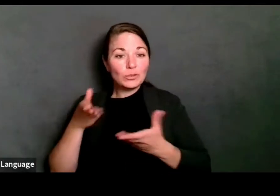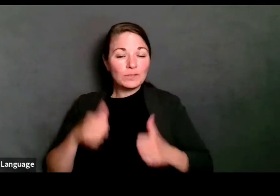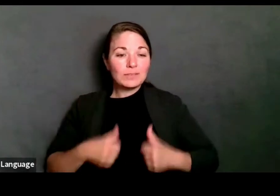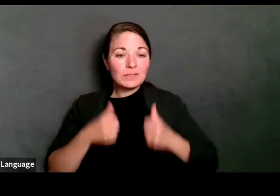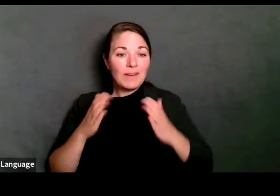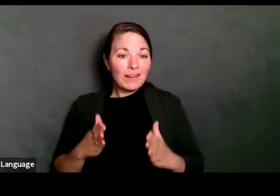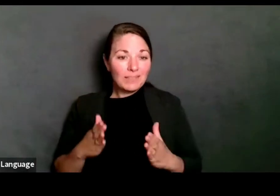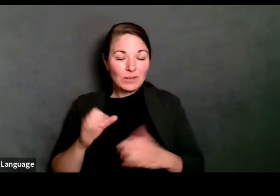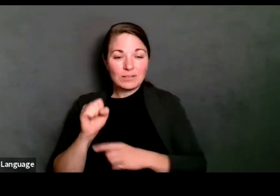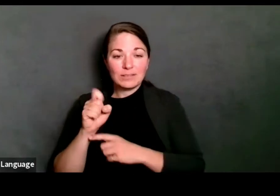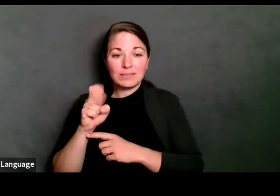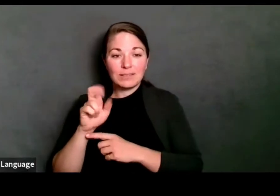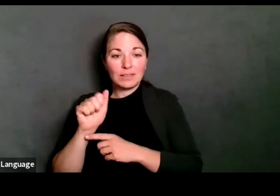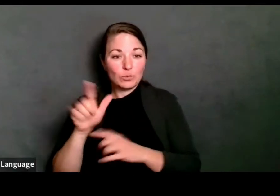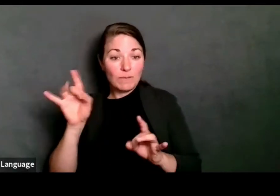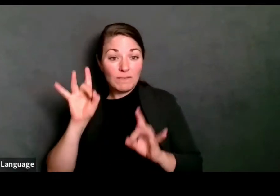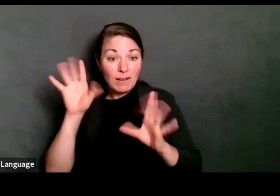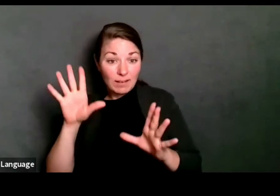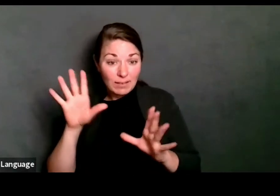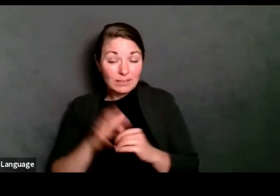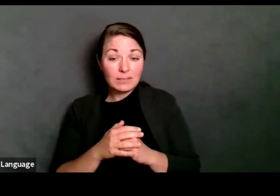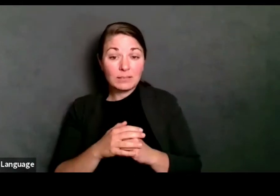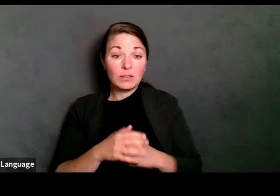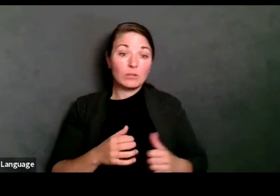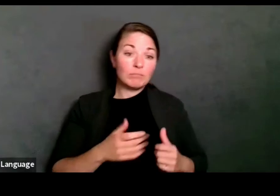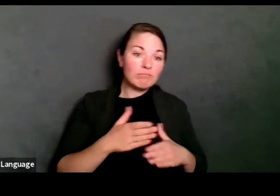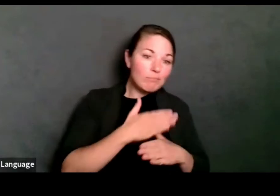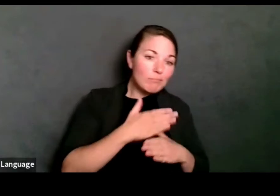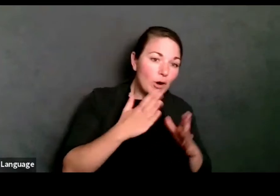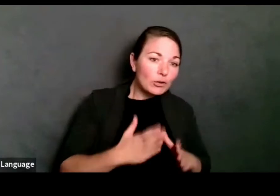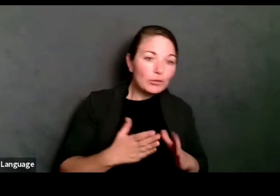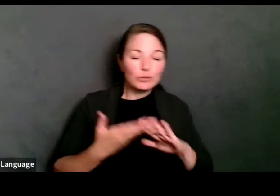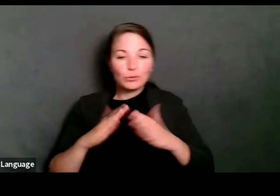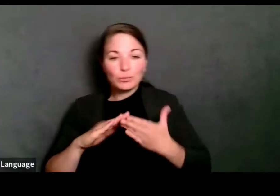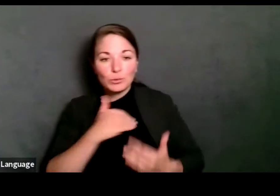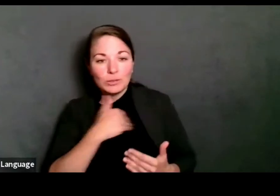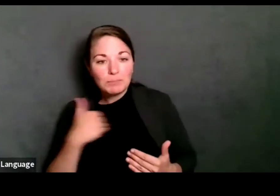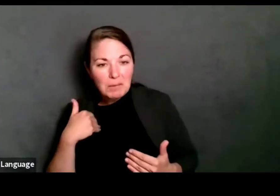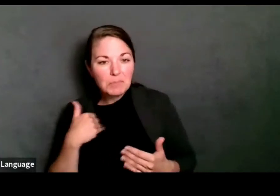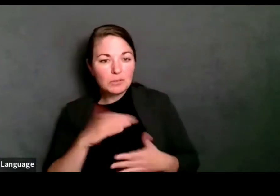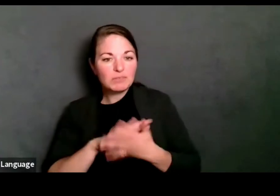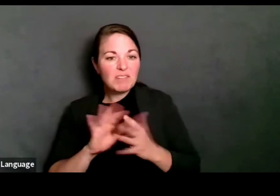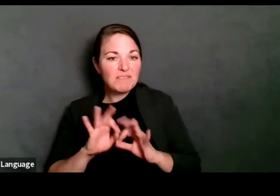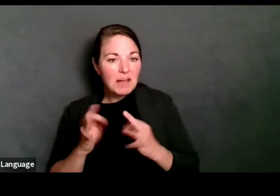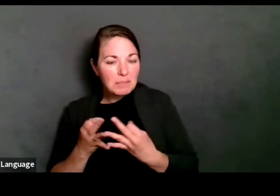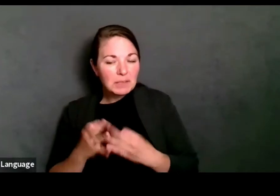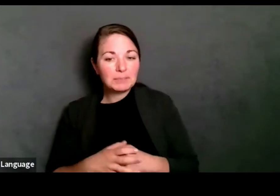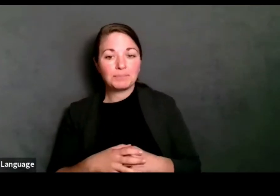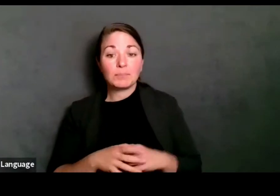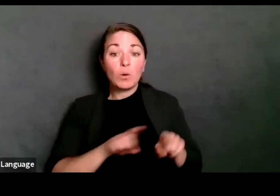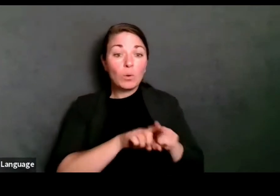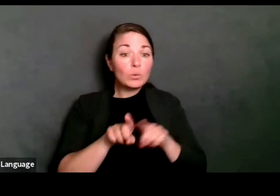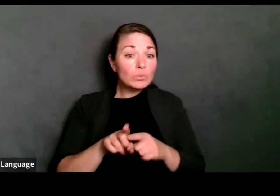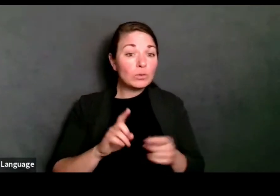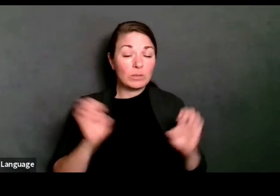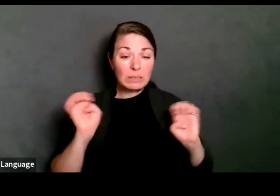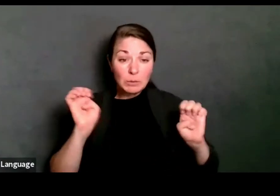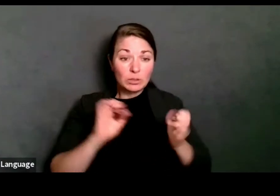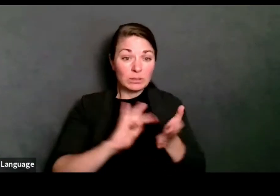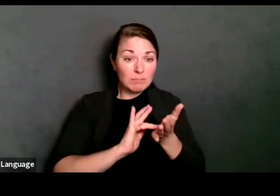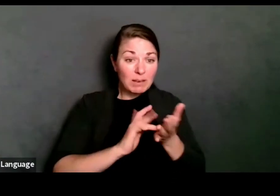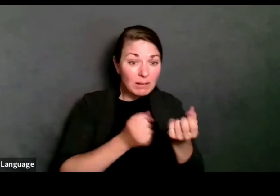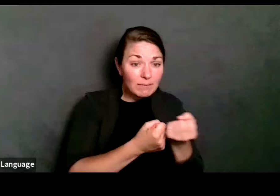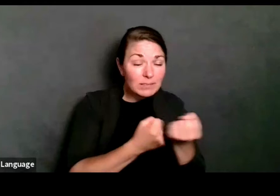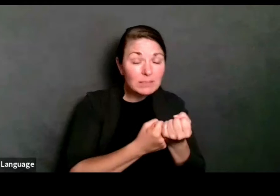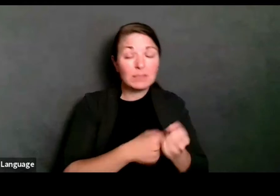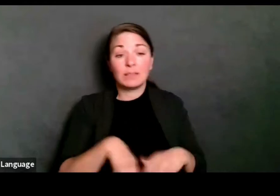as their families, partners, and communities. We run many programs, including emergency medical advocacy, legal advocacy,